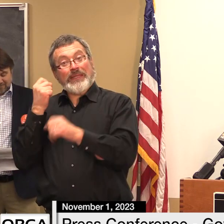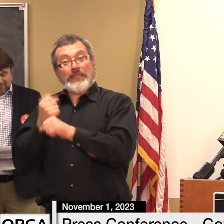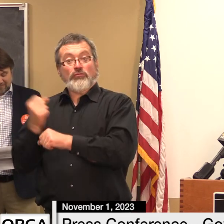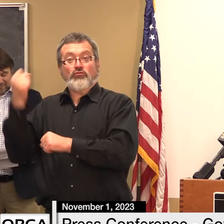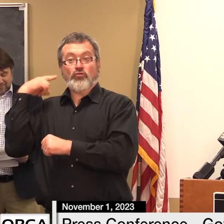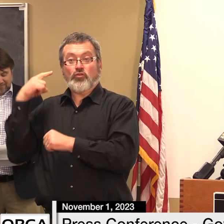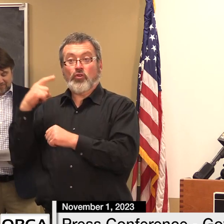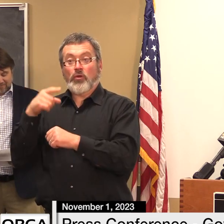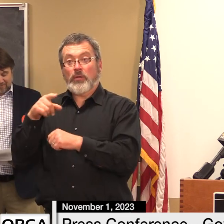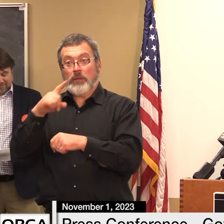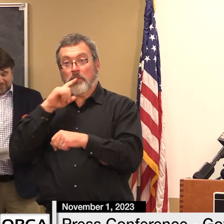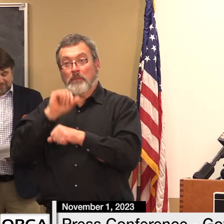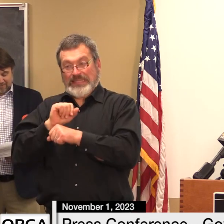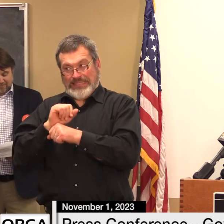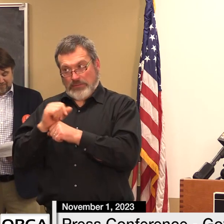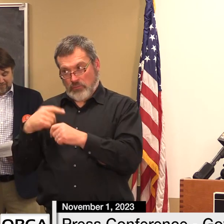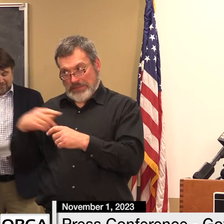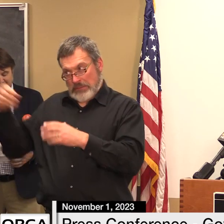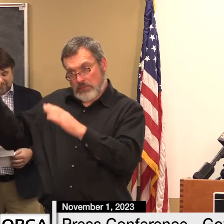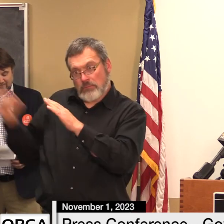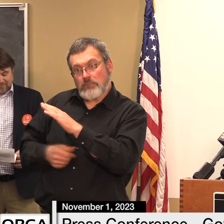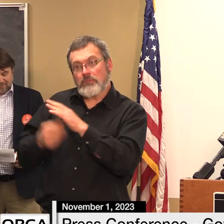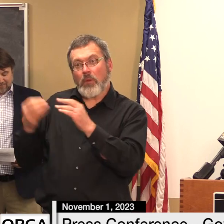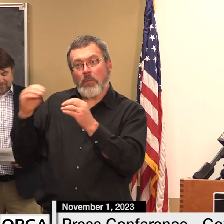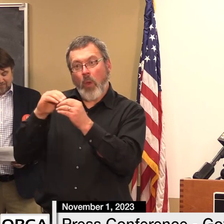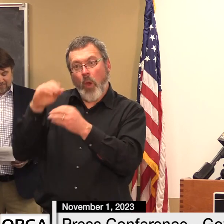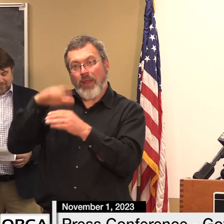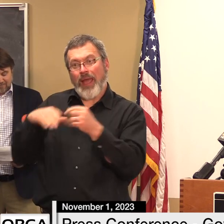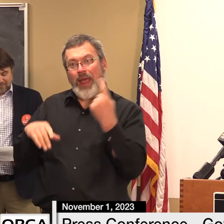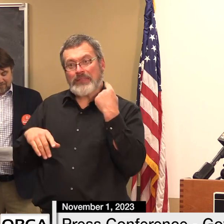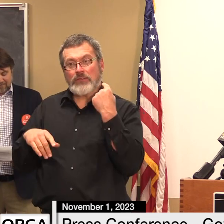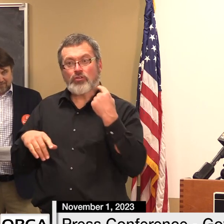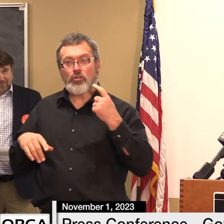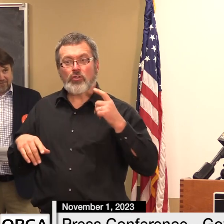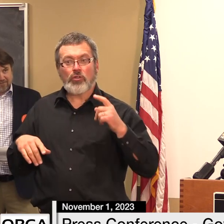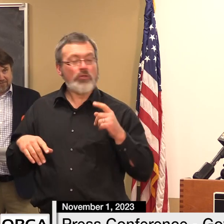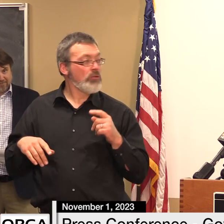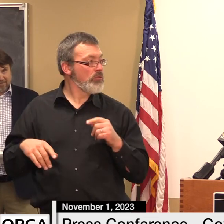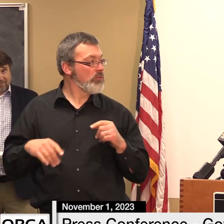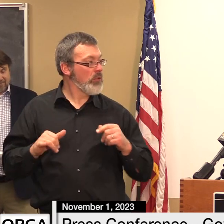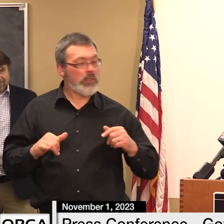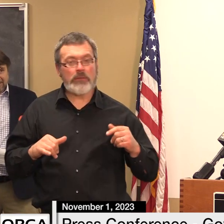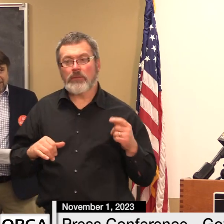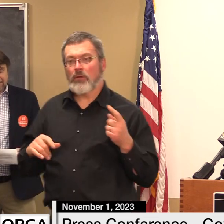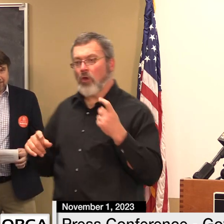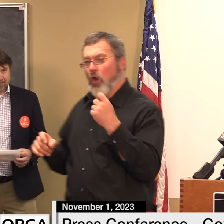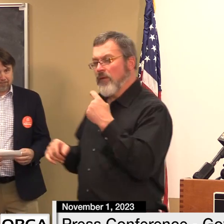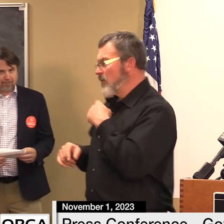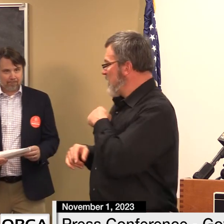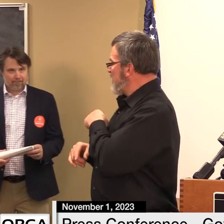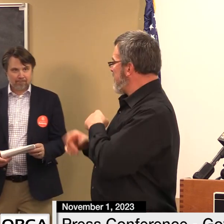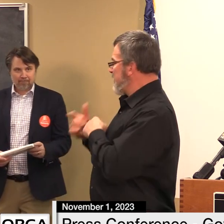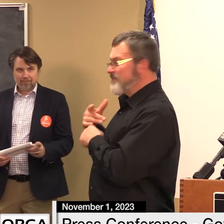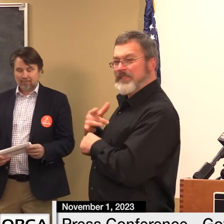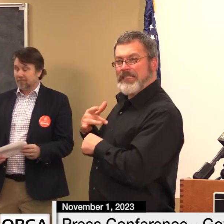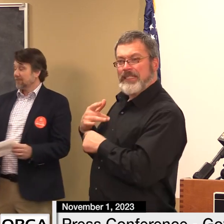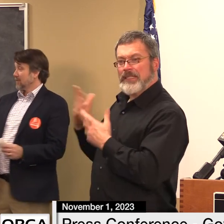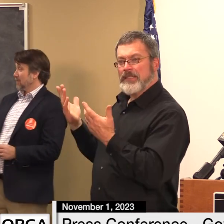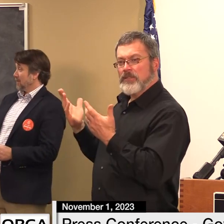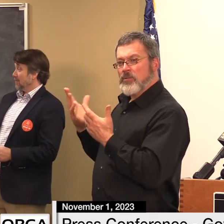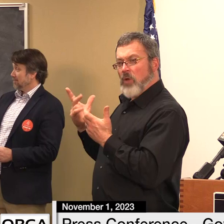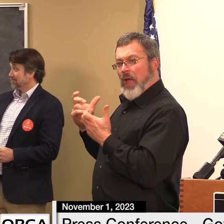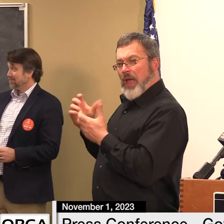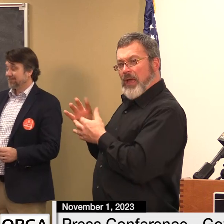bit more than this year, I think, for LIHEAP, I mean, was it oversubscribed, right? Do we have more people who want LIHEAP